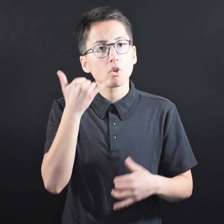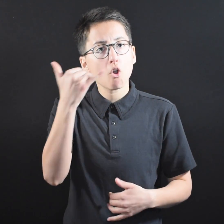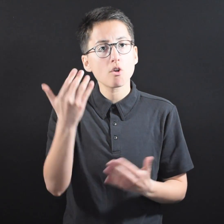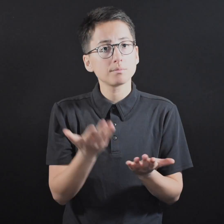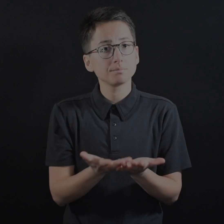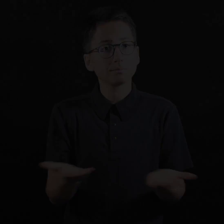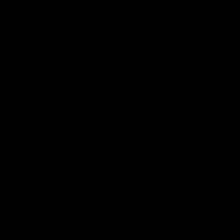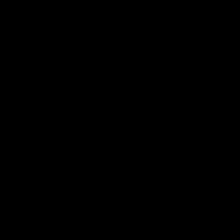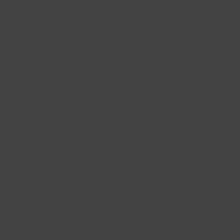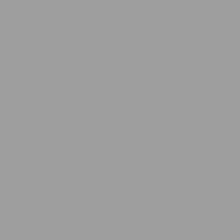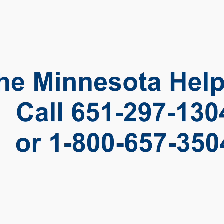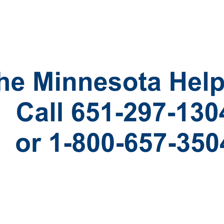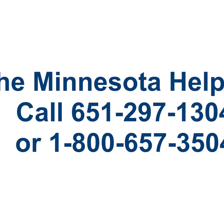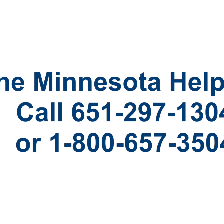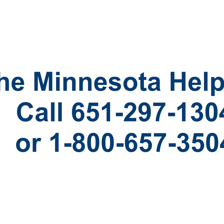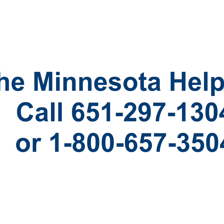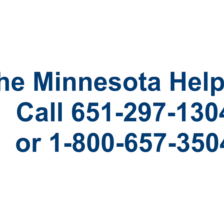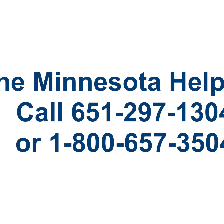this number.